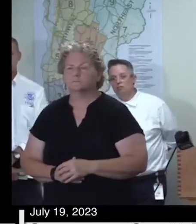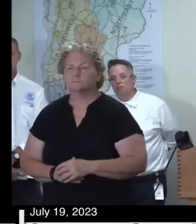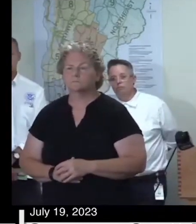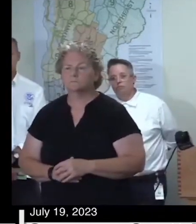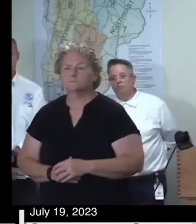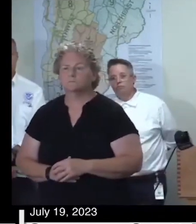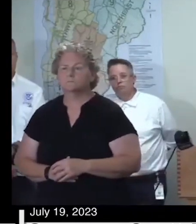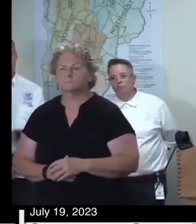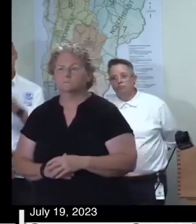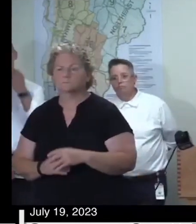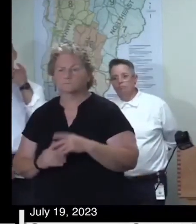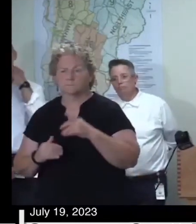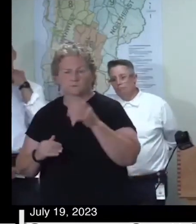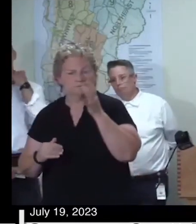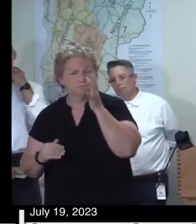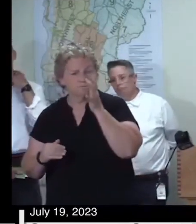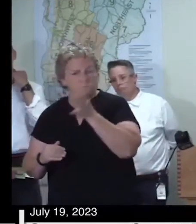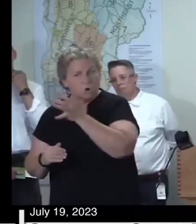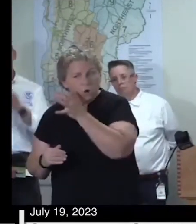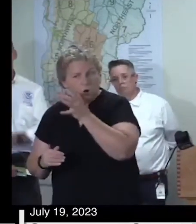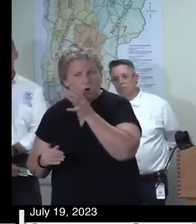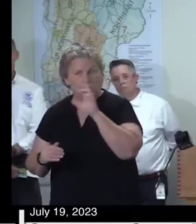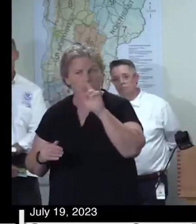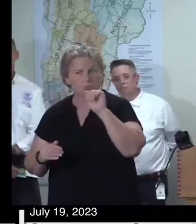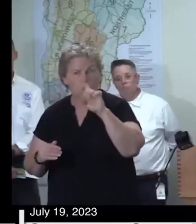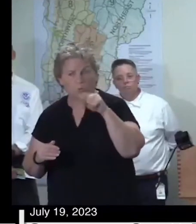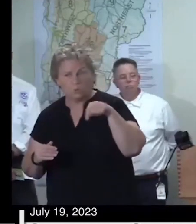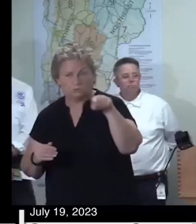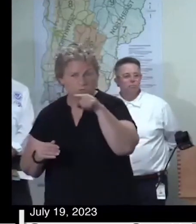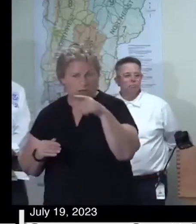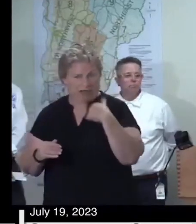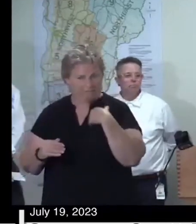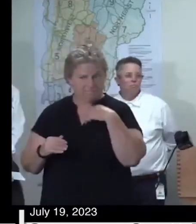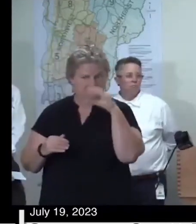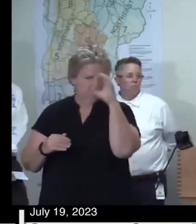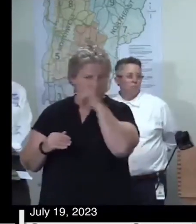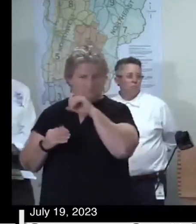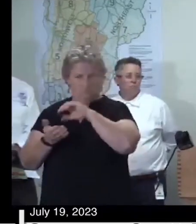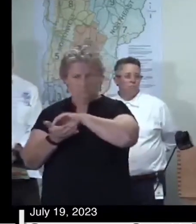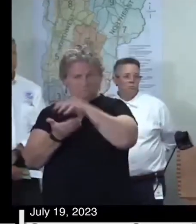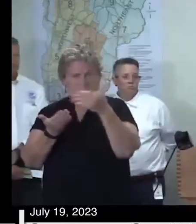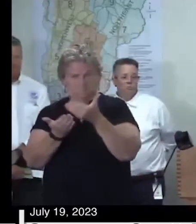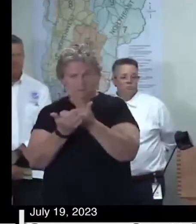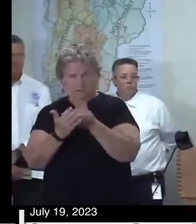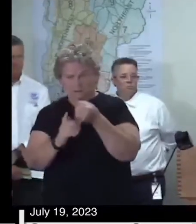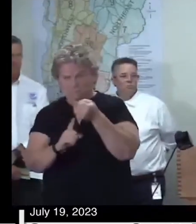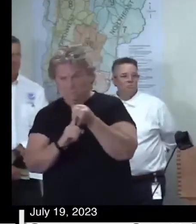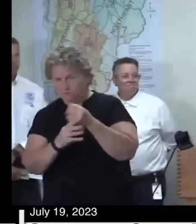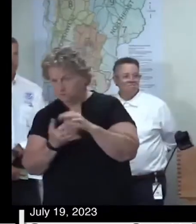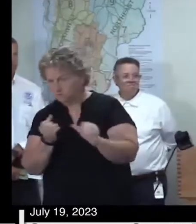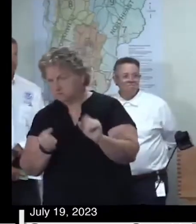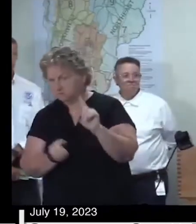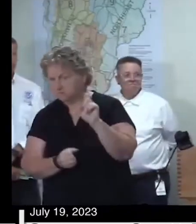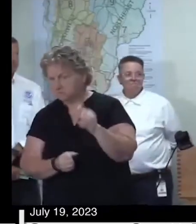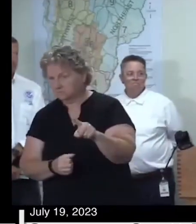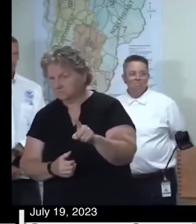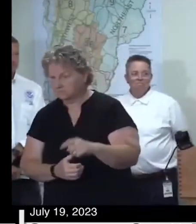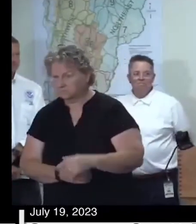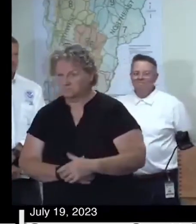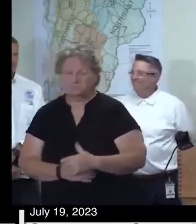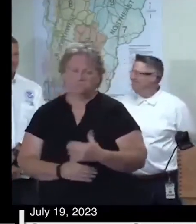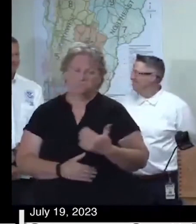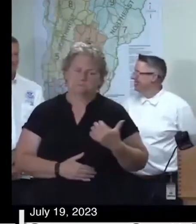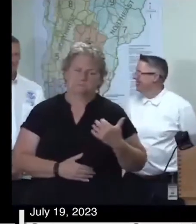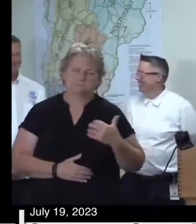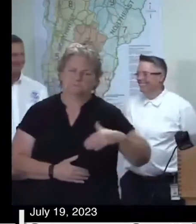costs that the storm has had, or do you think we'll be able to get to maybe some type of number eventually? Yeah, again, I wouldn't venture a guess on that unless someone else wants